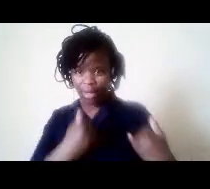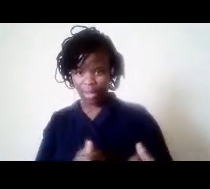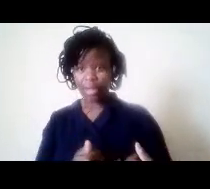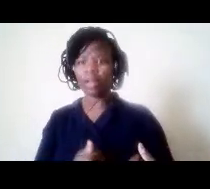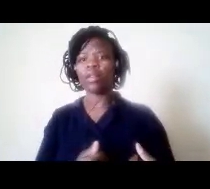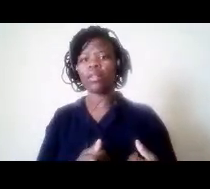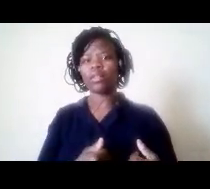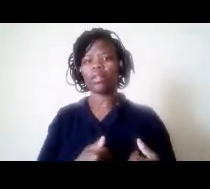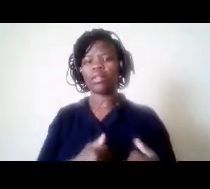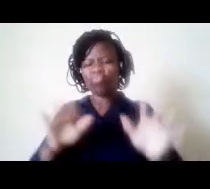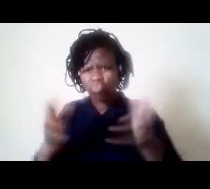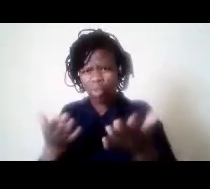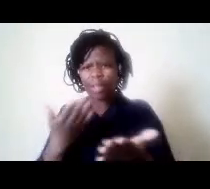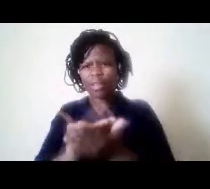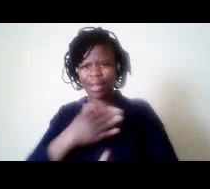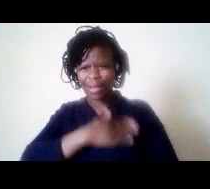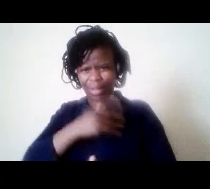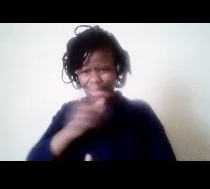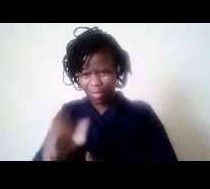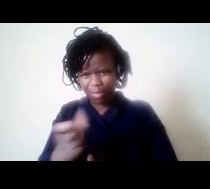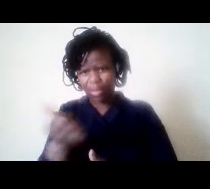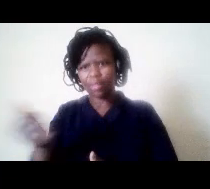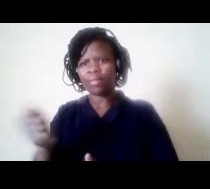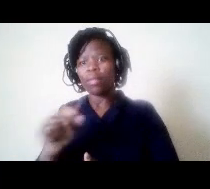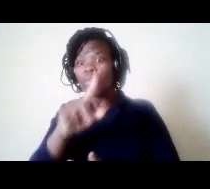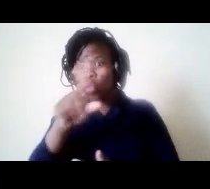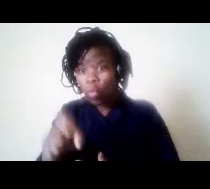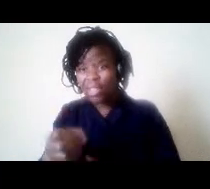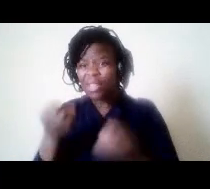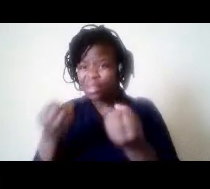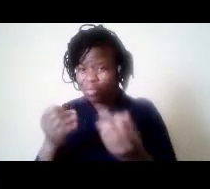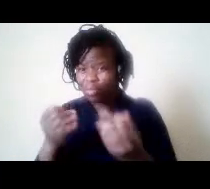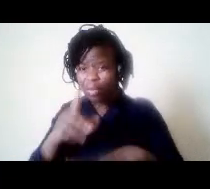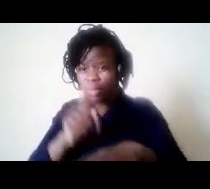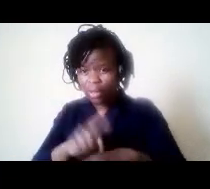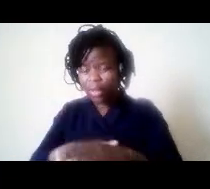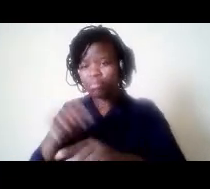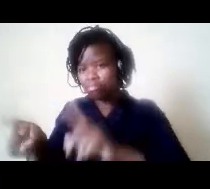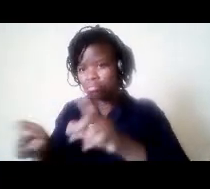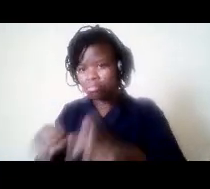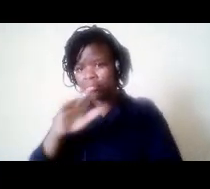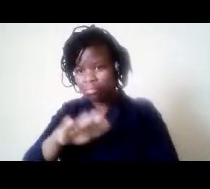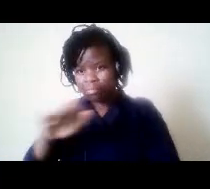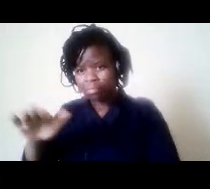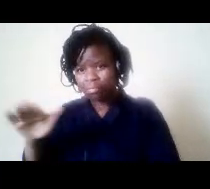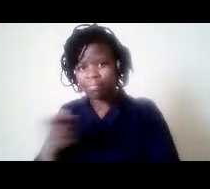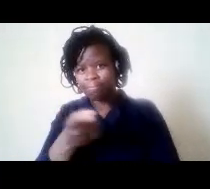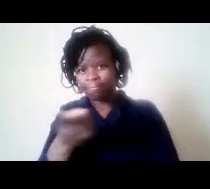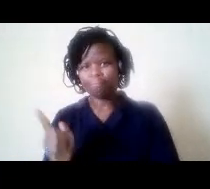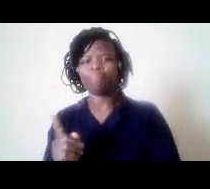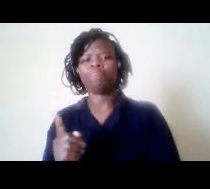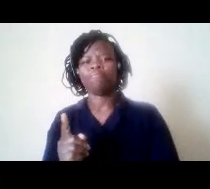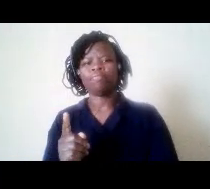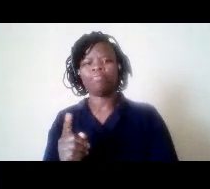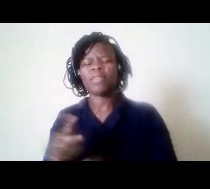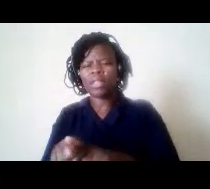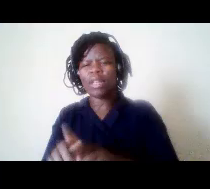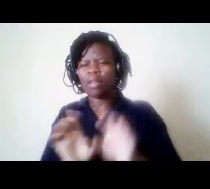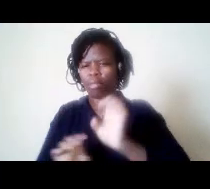else. A question I often ask children who seem to be in some sort of emotional distress, an initial